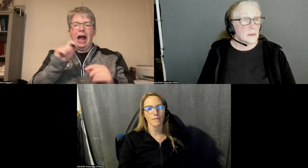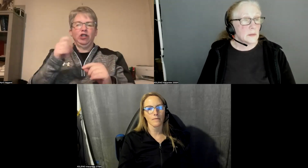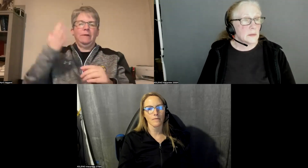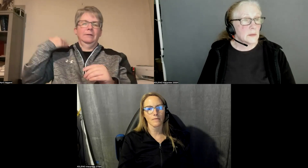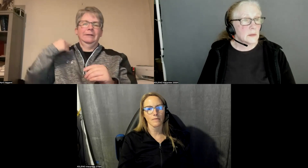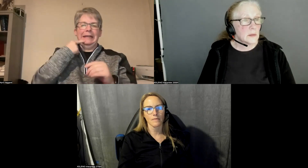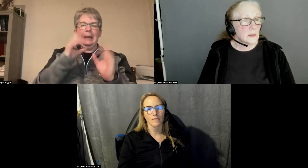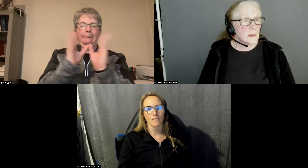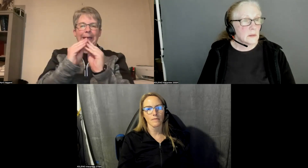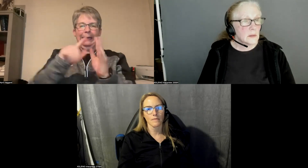Okay.